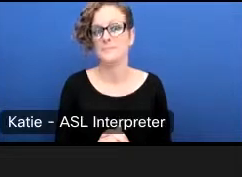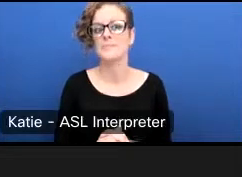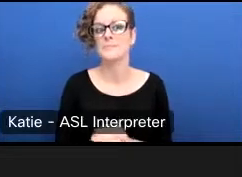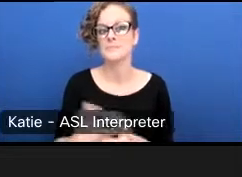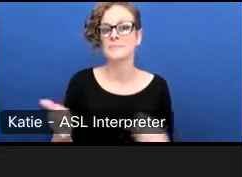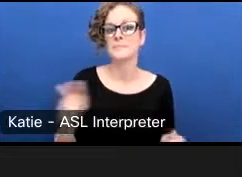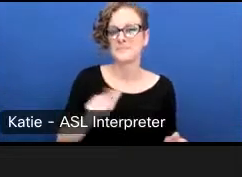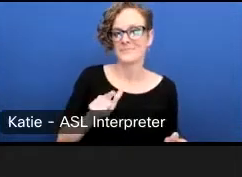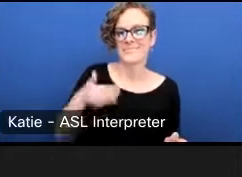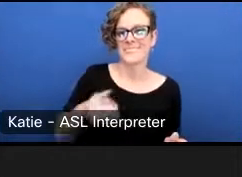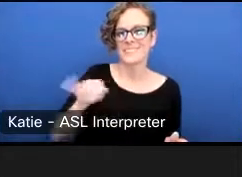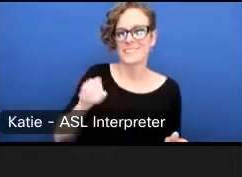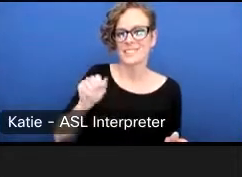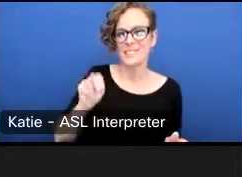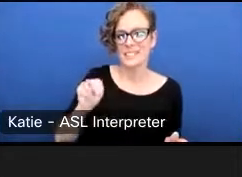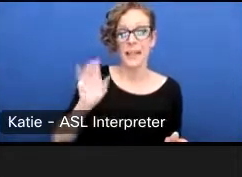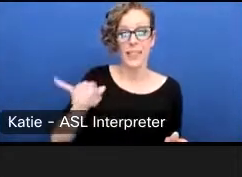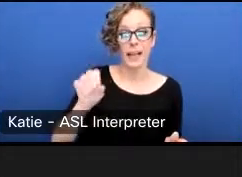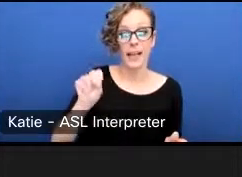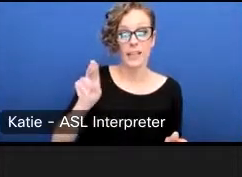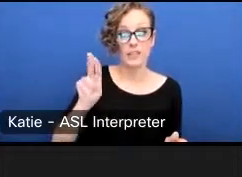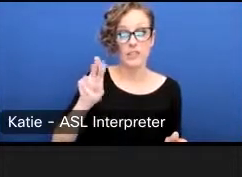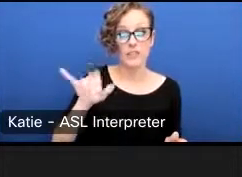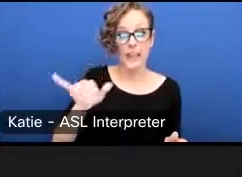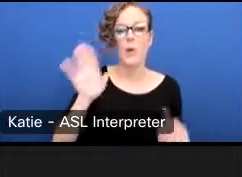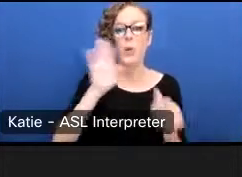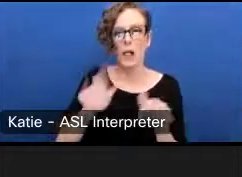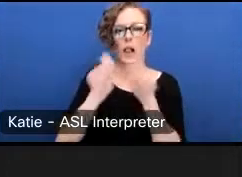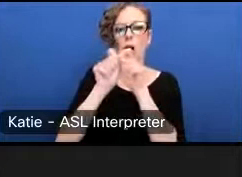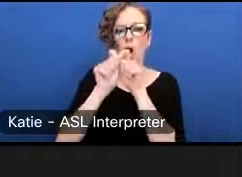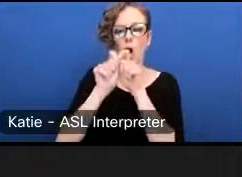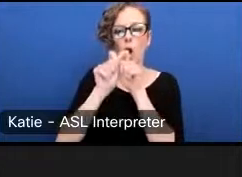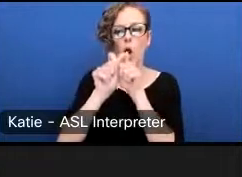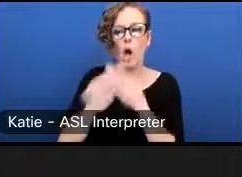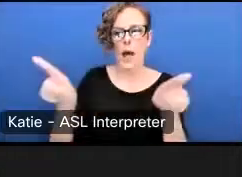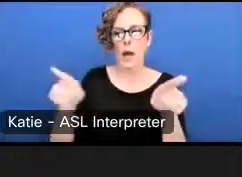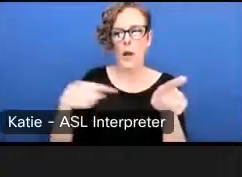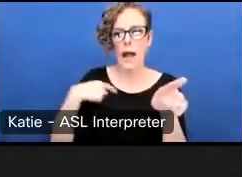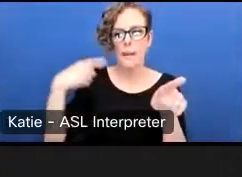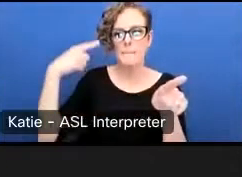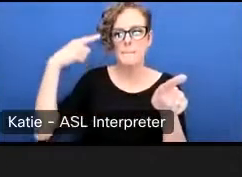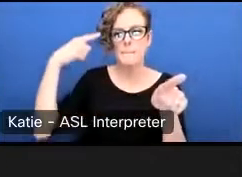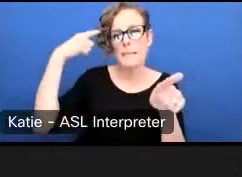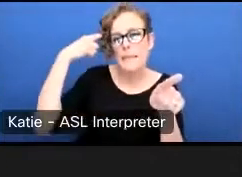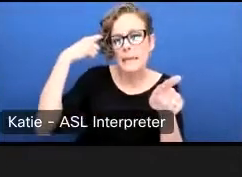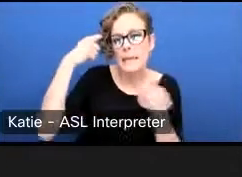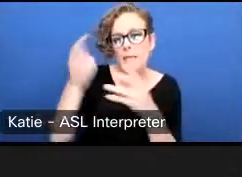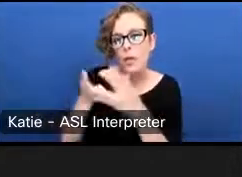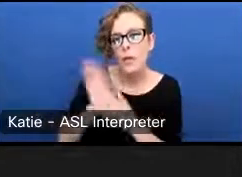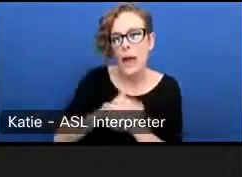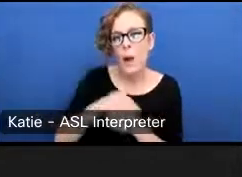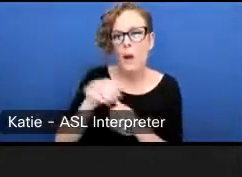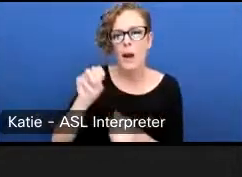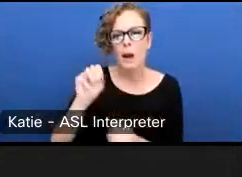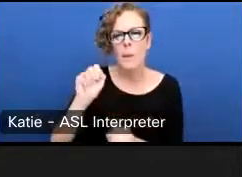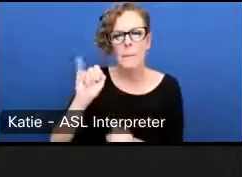Yeah, and this is Jean. That survey will be going out, I believe, through our MailChimp or